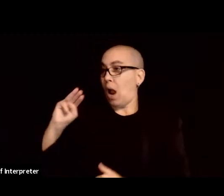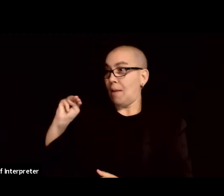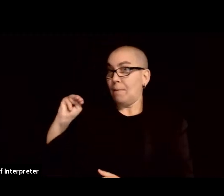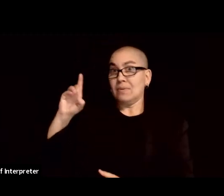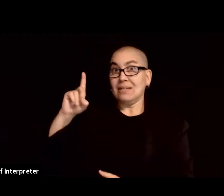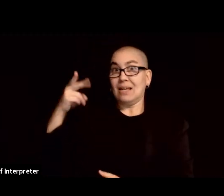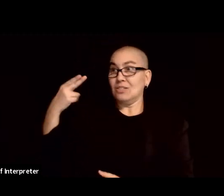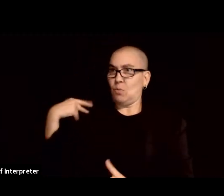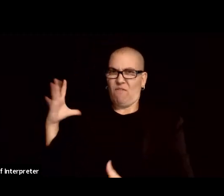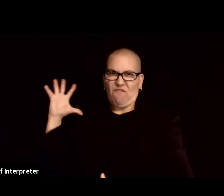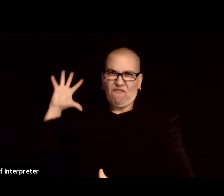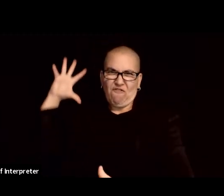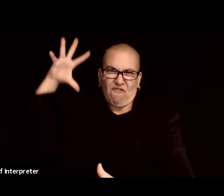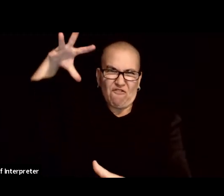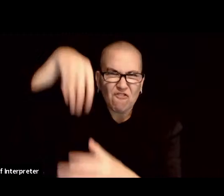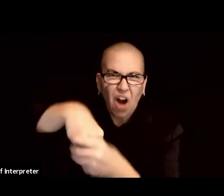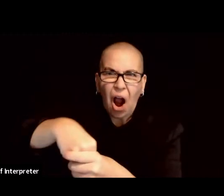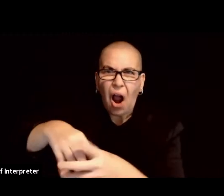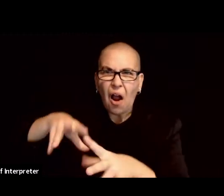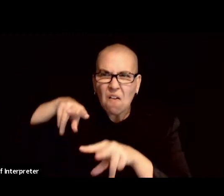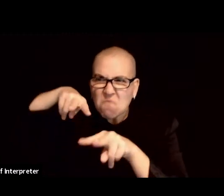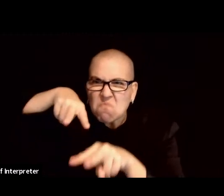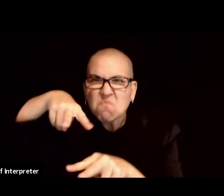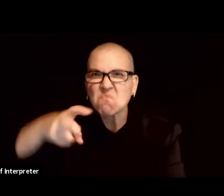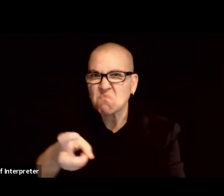the goal that we would like to see.